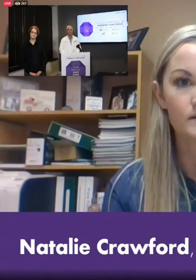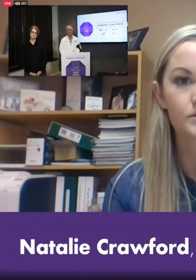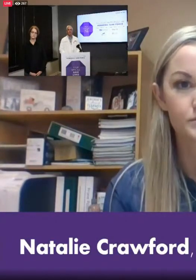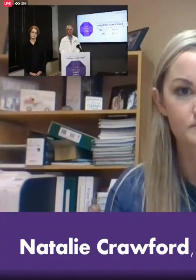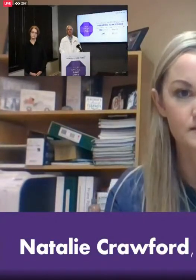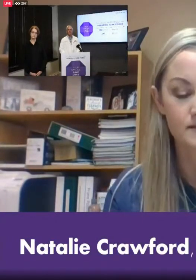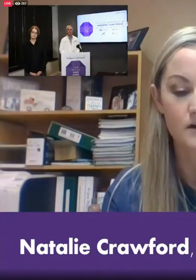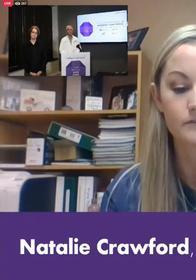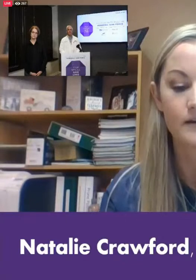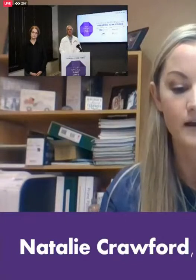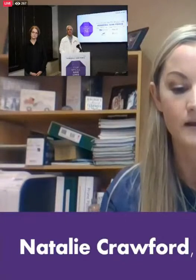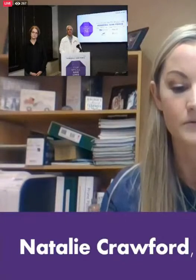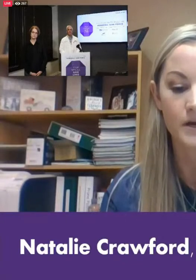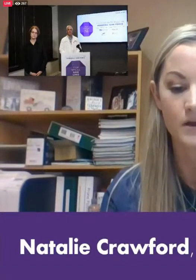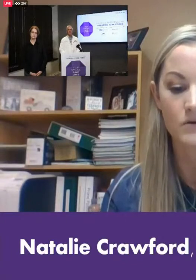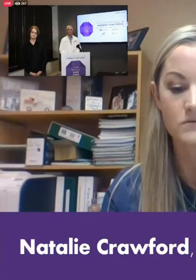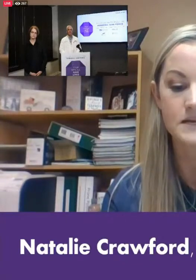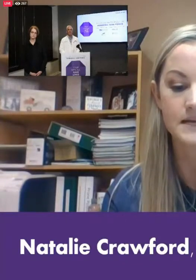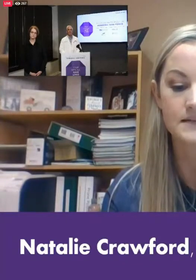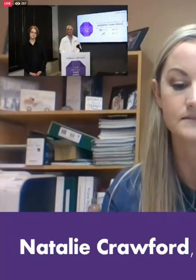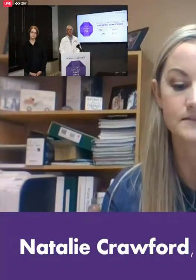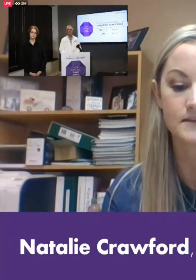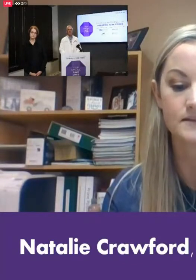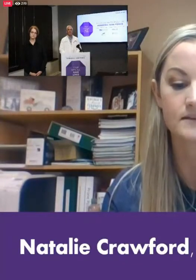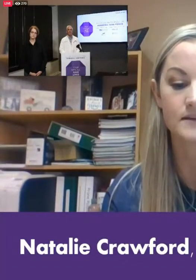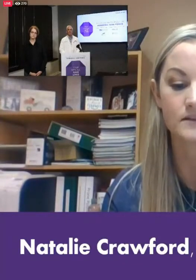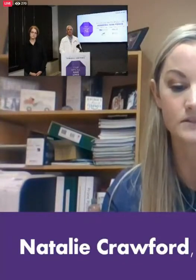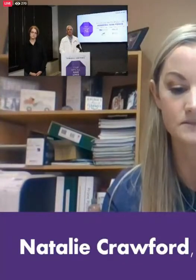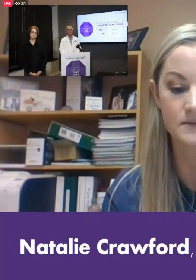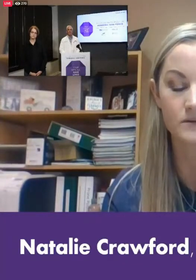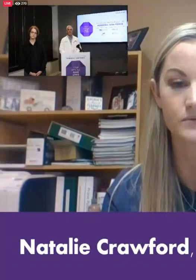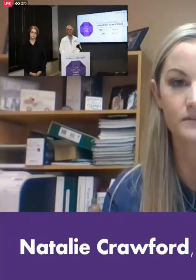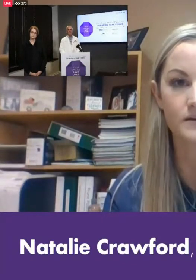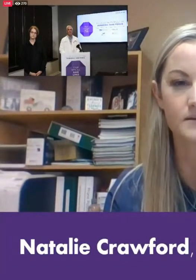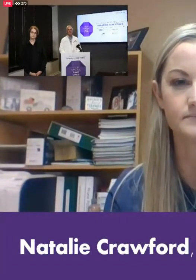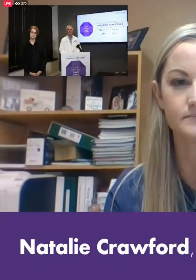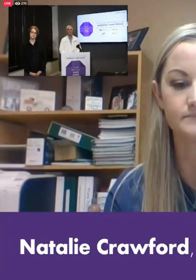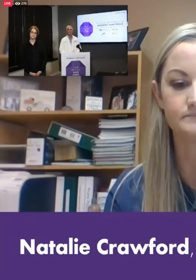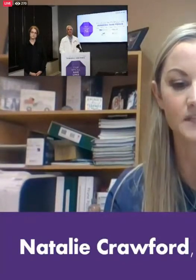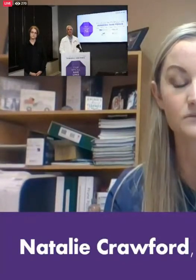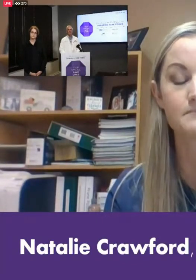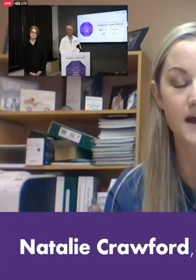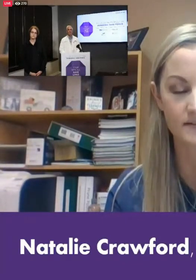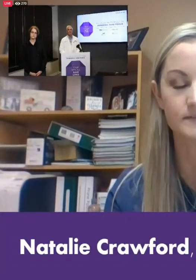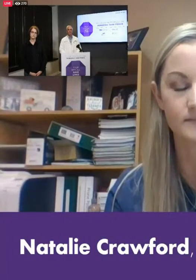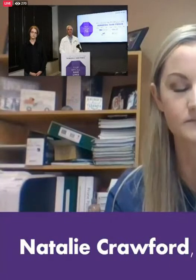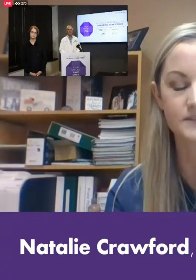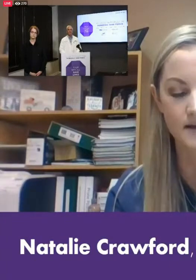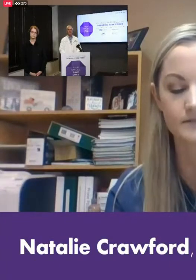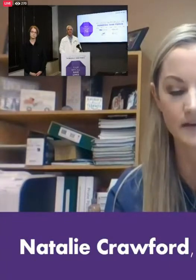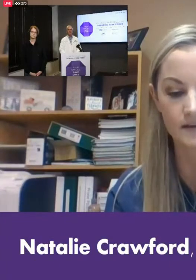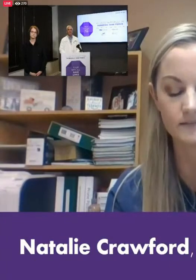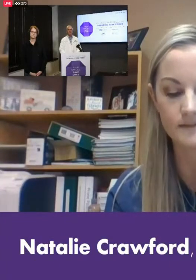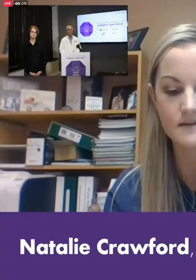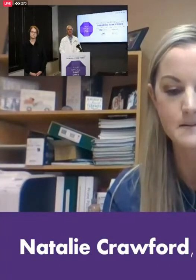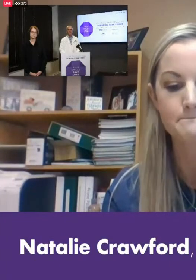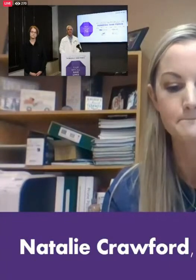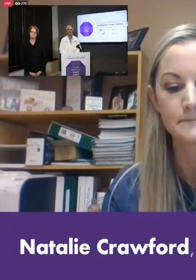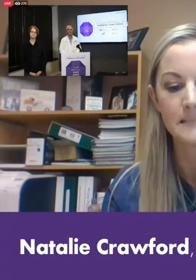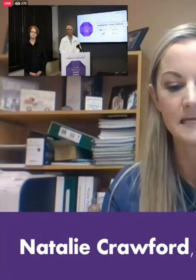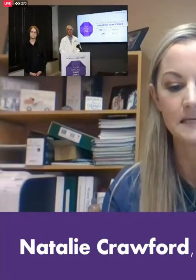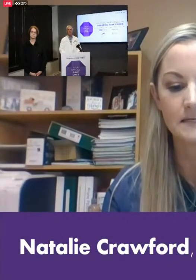So I walk in, introduce myself. "Hi, how are you?" And he looks at me with, he was mad, he was